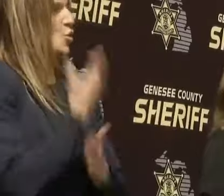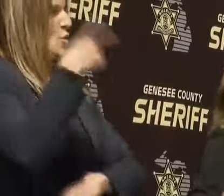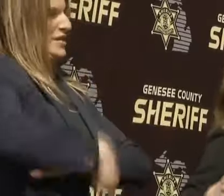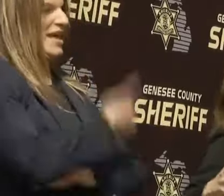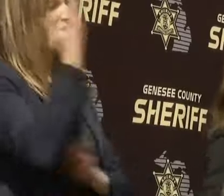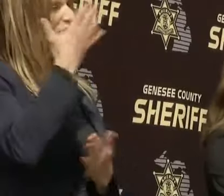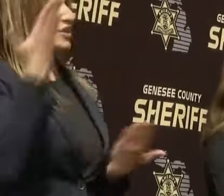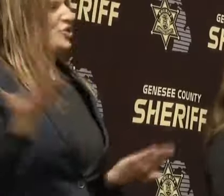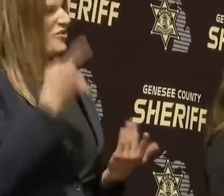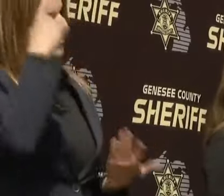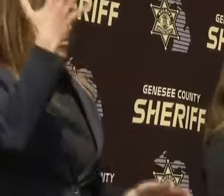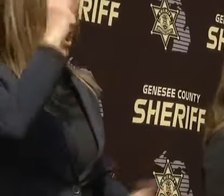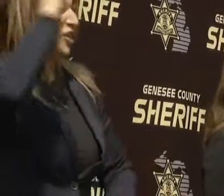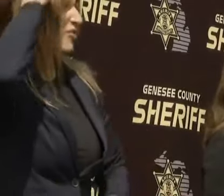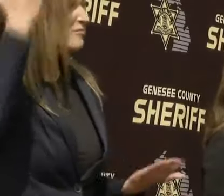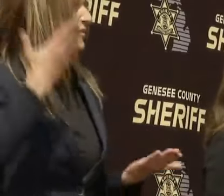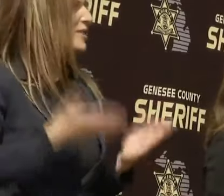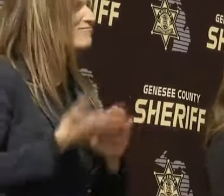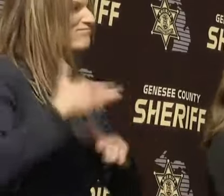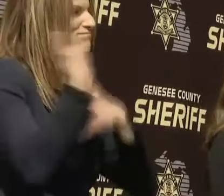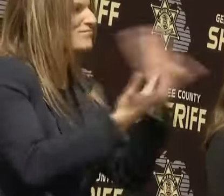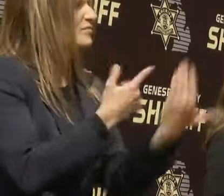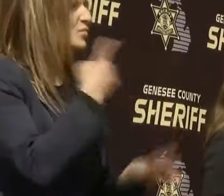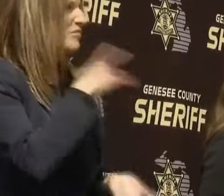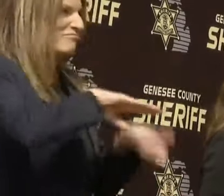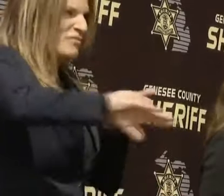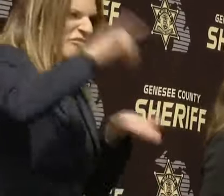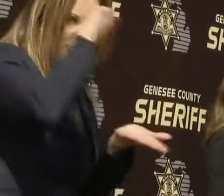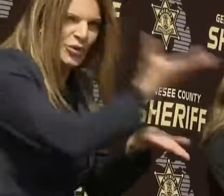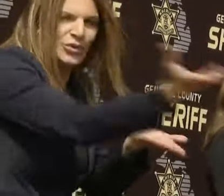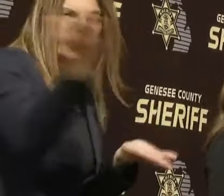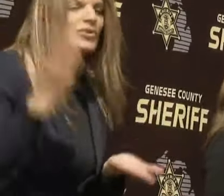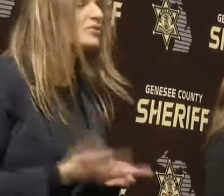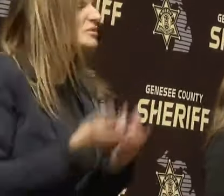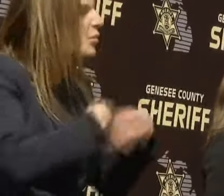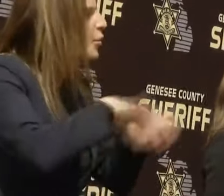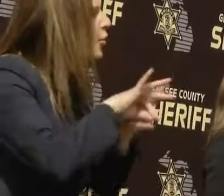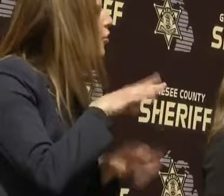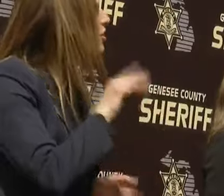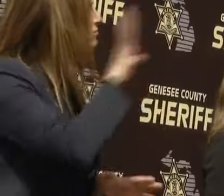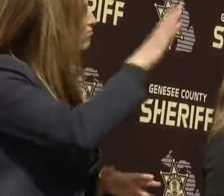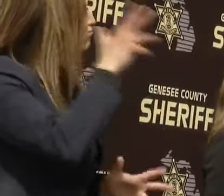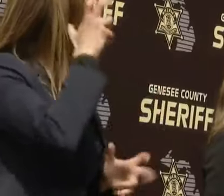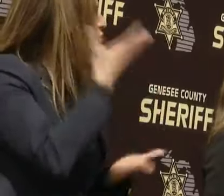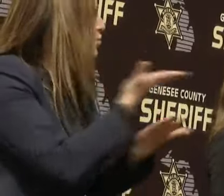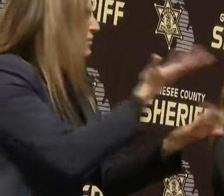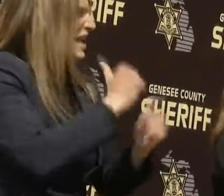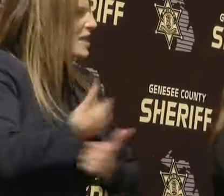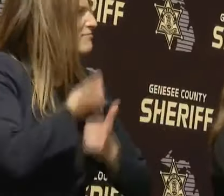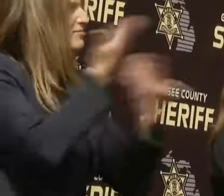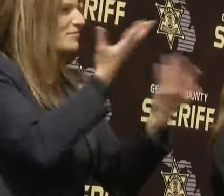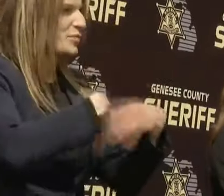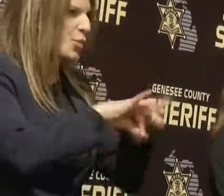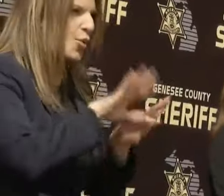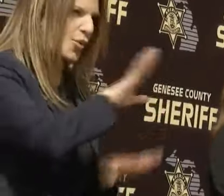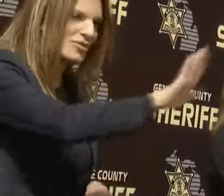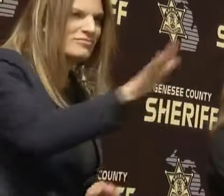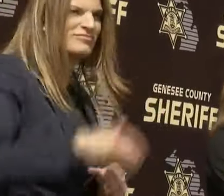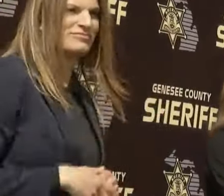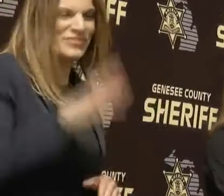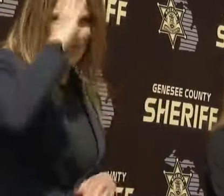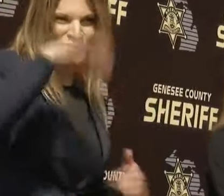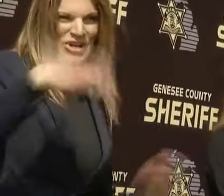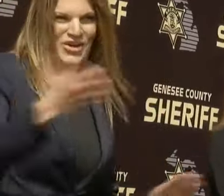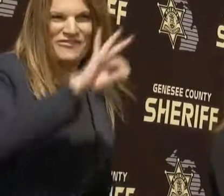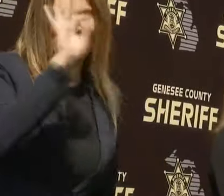and it's a day in which we all can work together to ensure every voice is heard, everyone has a seat at the table. And I know you here in Flint